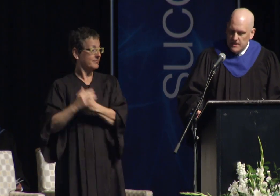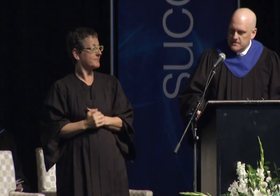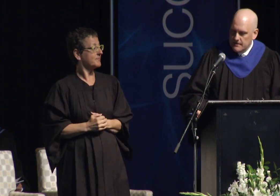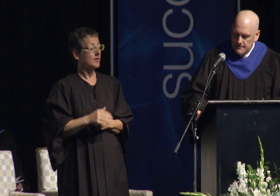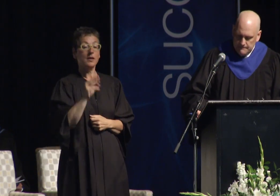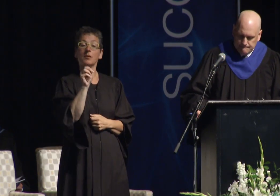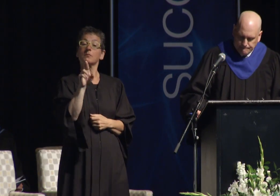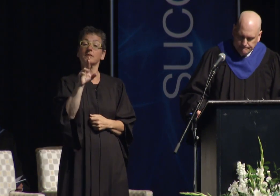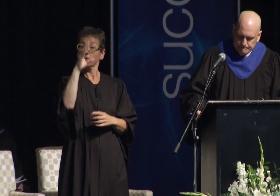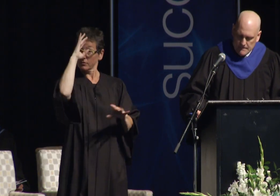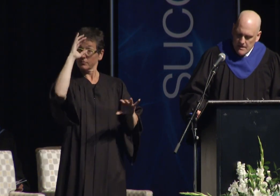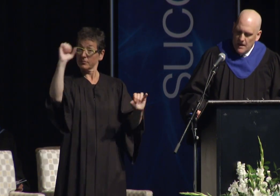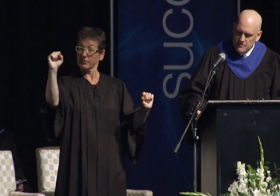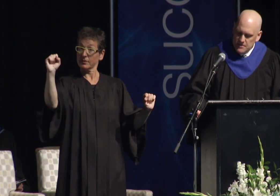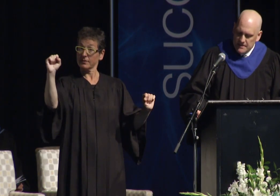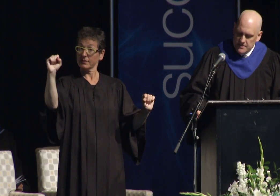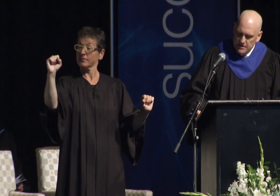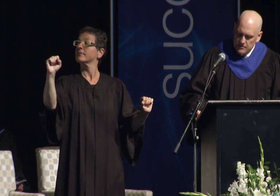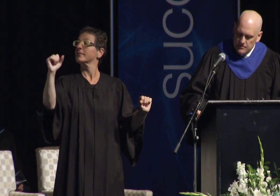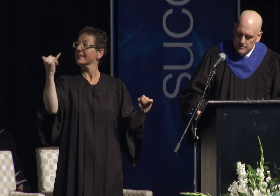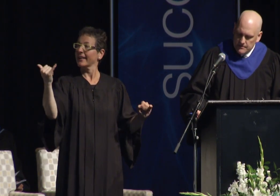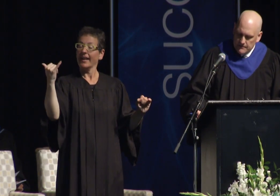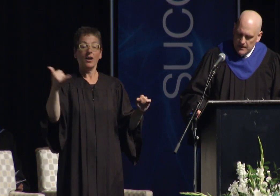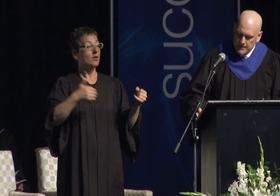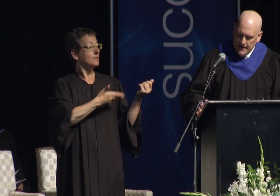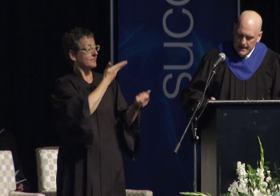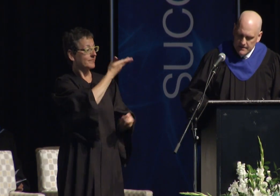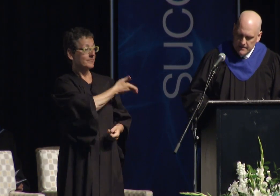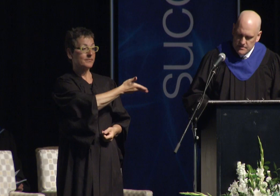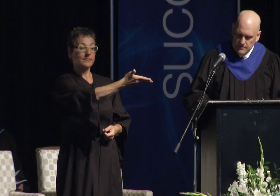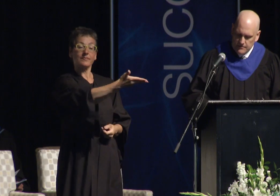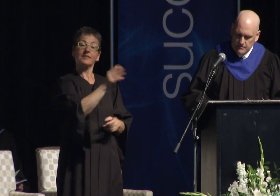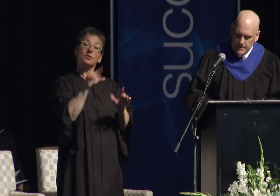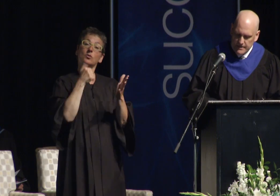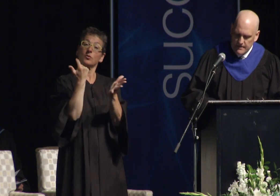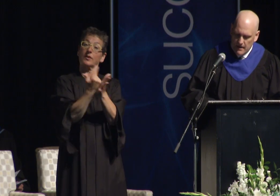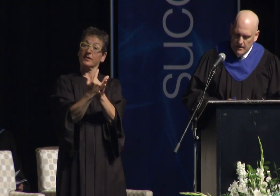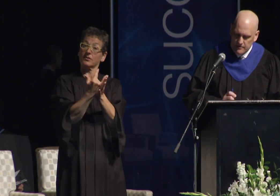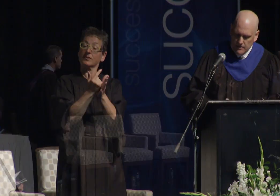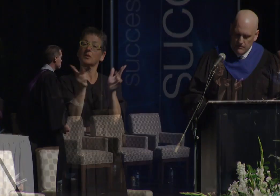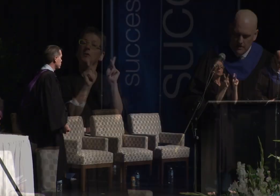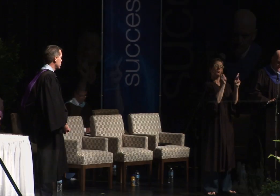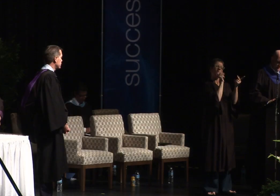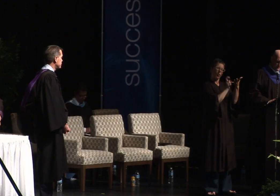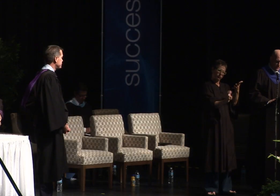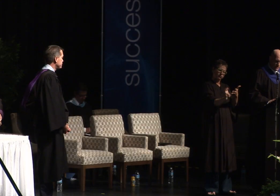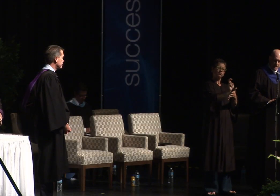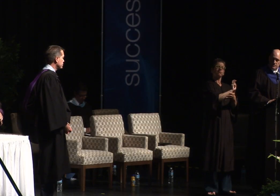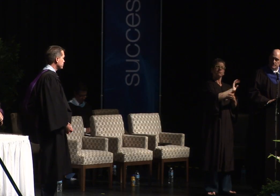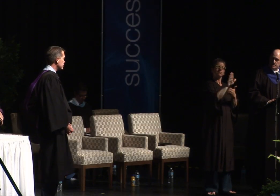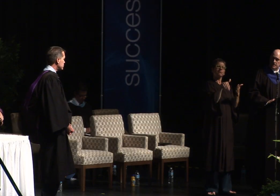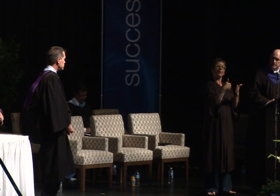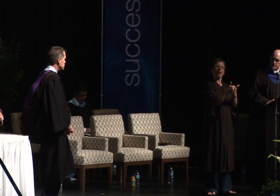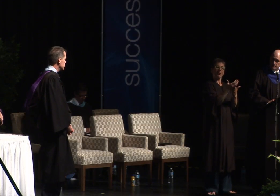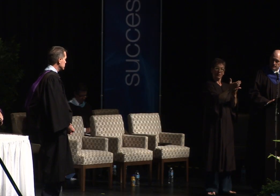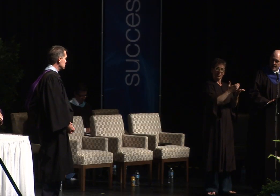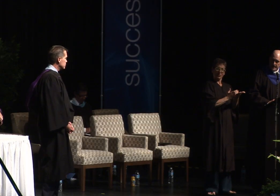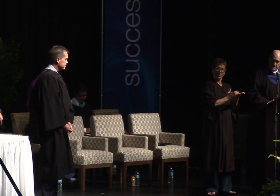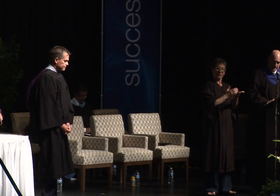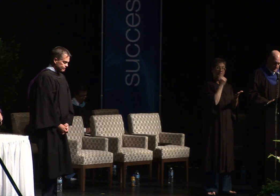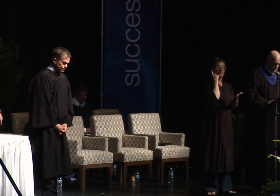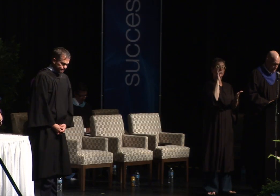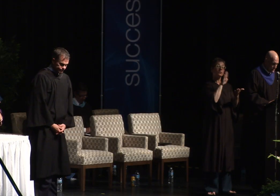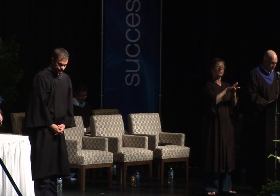Mr. President, I present to you the following candidates who have completed all the requirements for credentials in the School